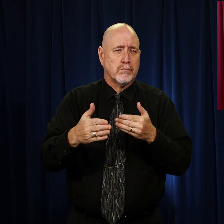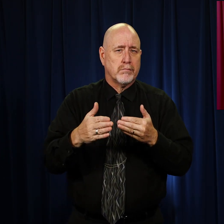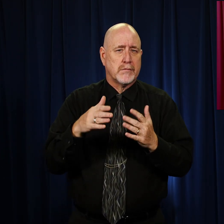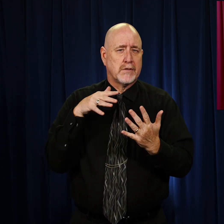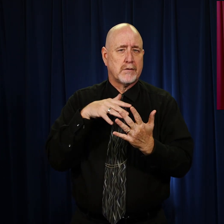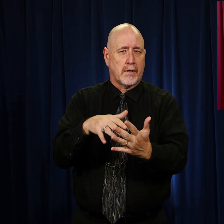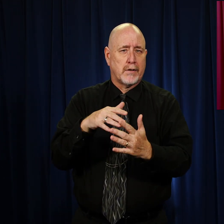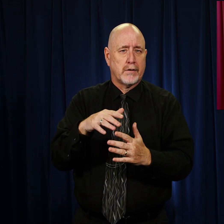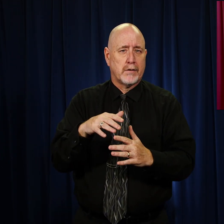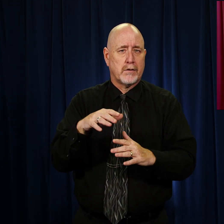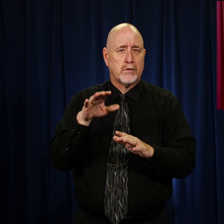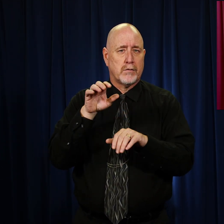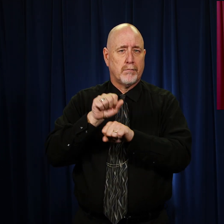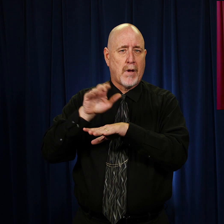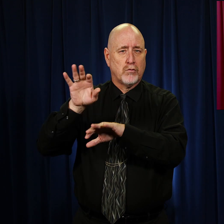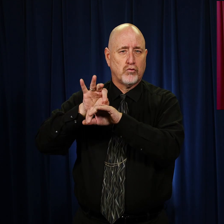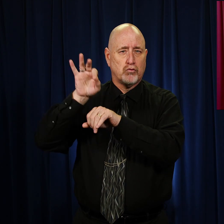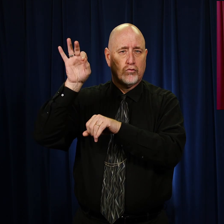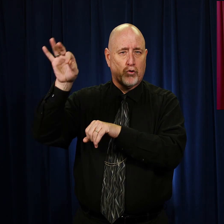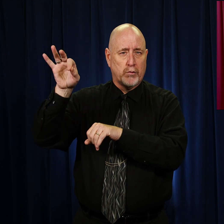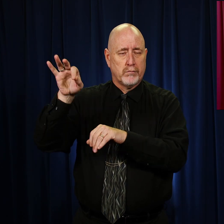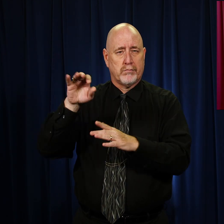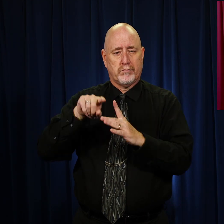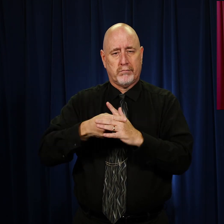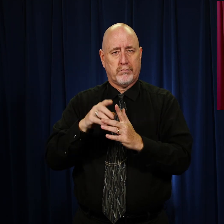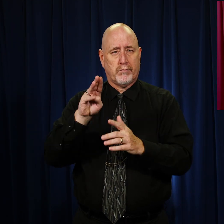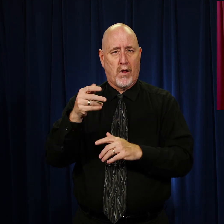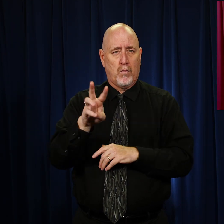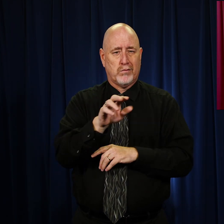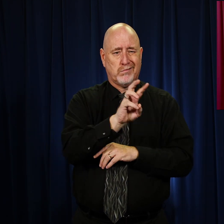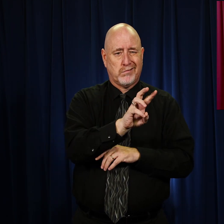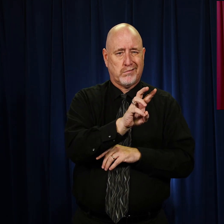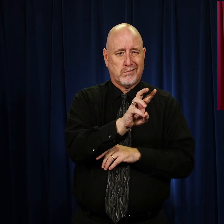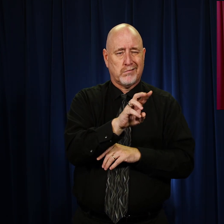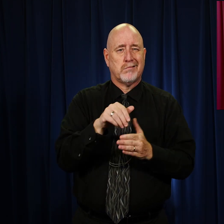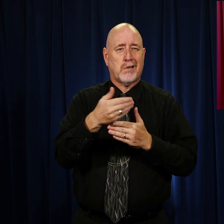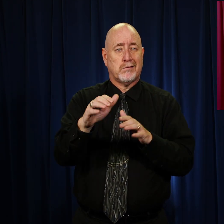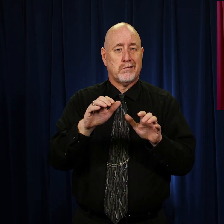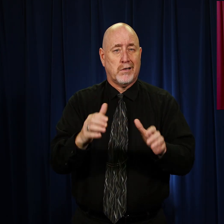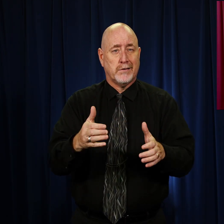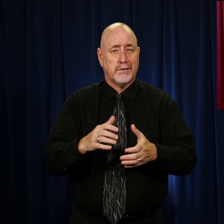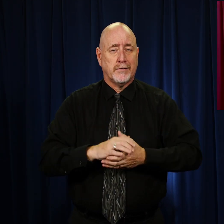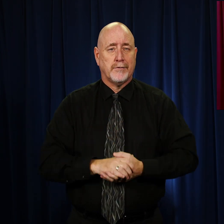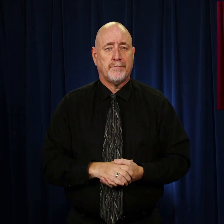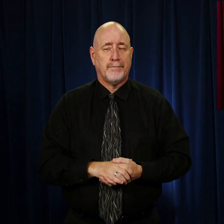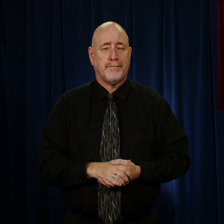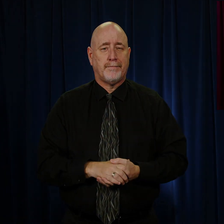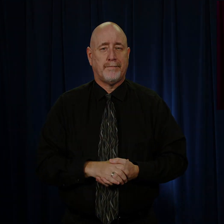with our study of the great Sermon on the Mount, beginning with Matthew chapter 6 in our next class.